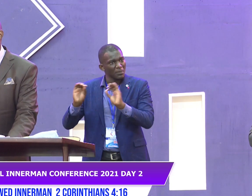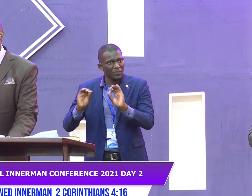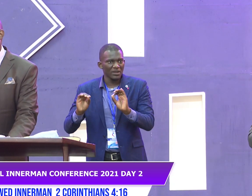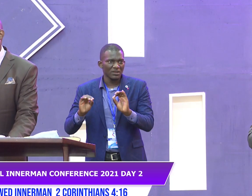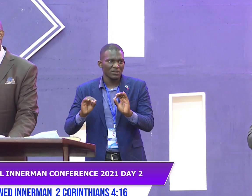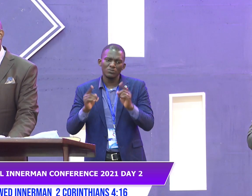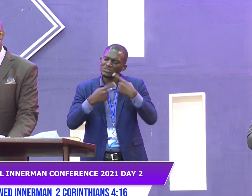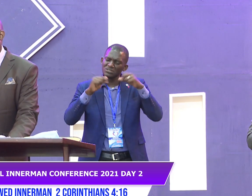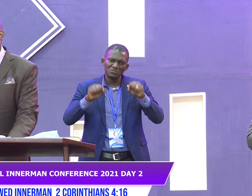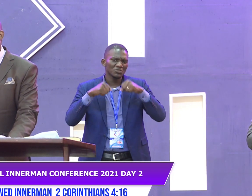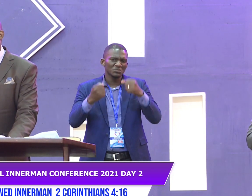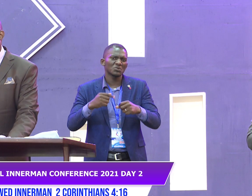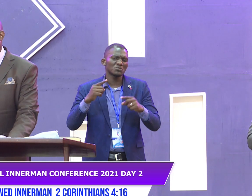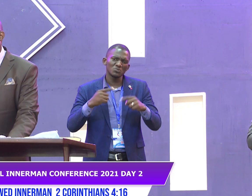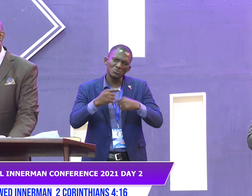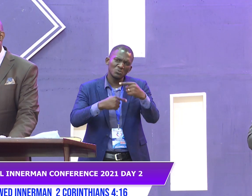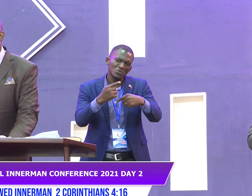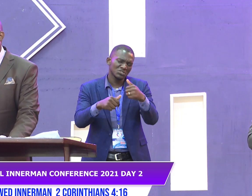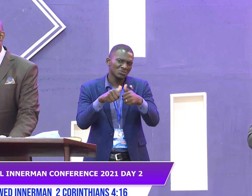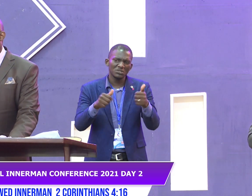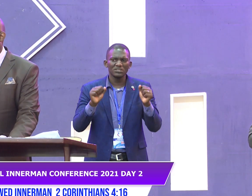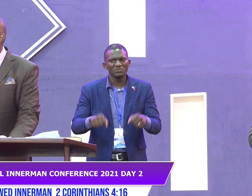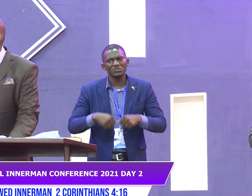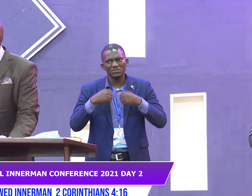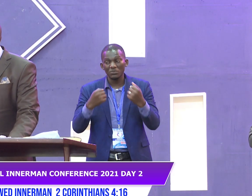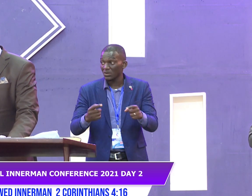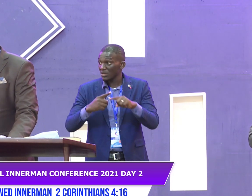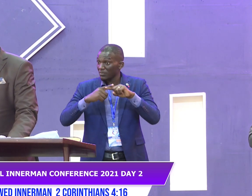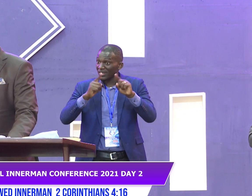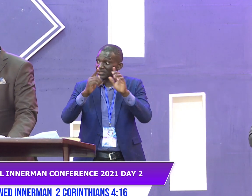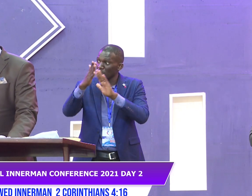If it was not because of this team, we would not move forward.